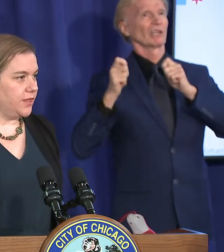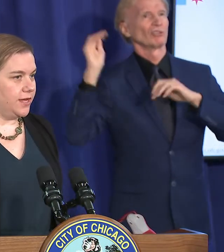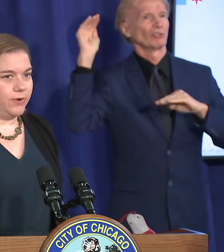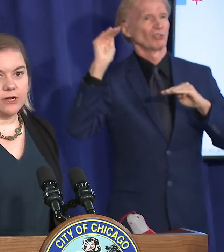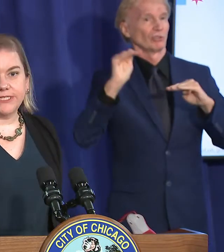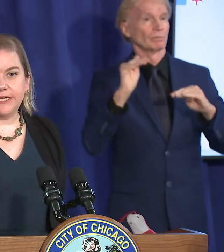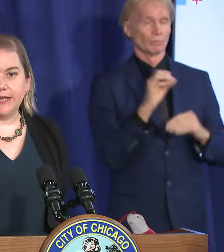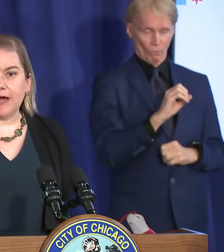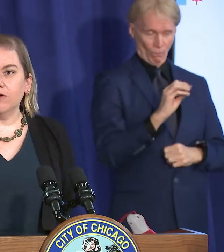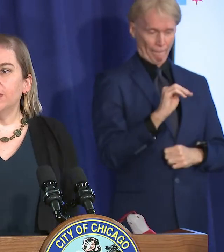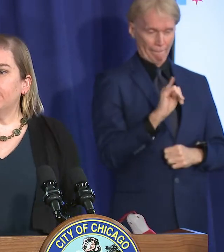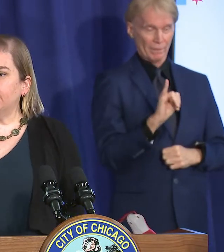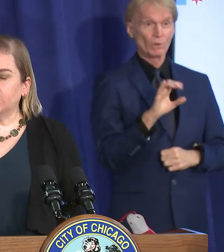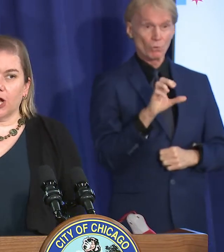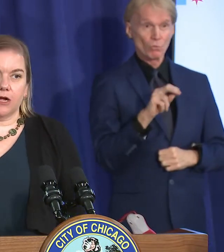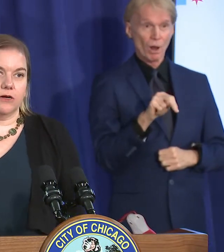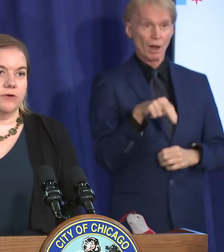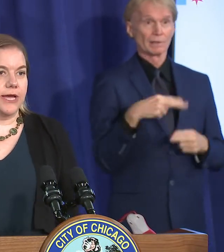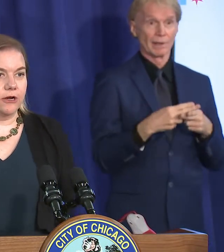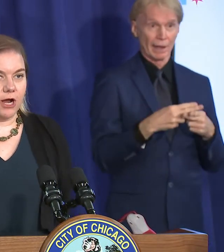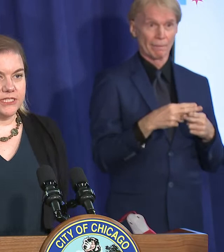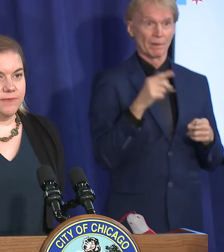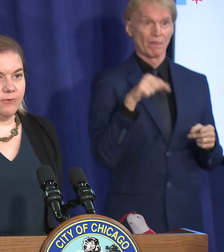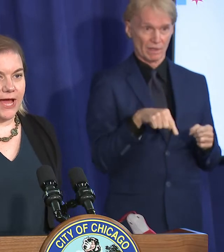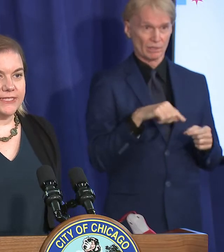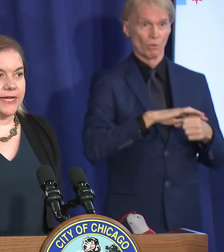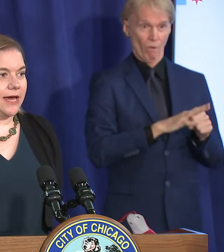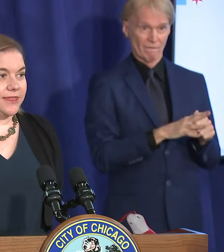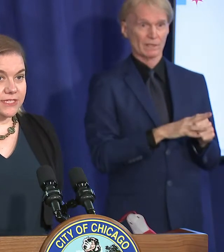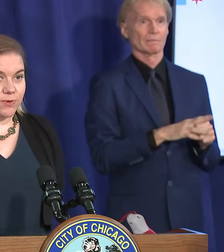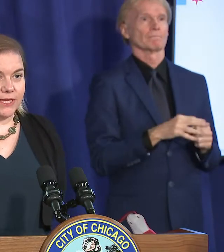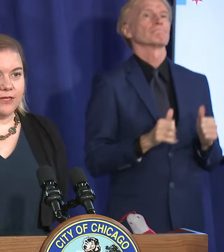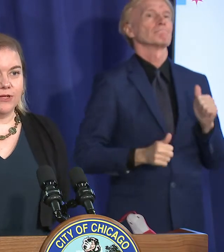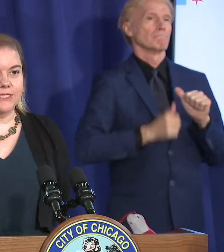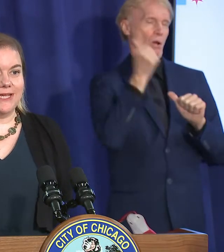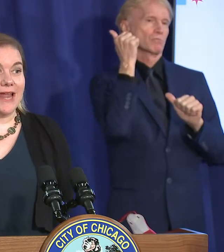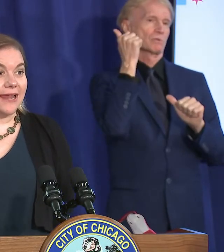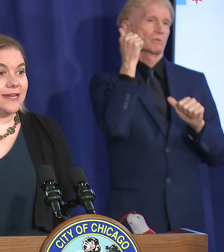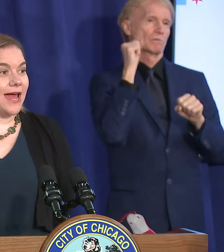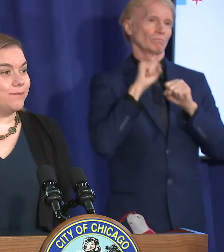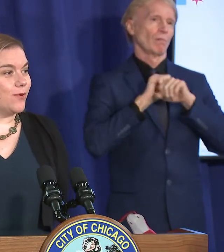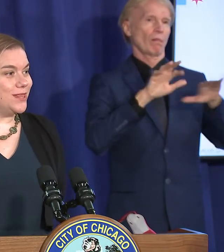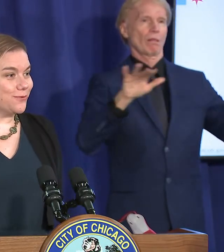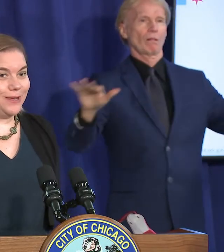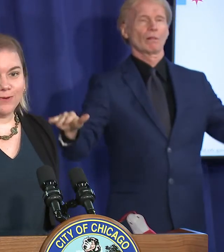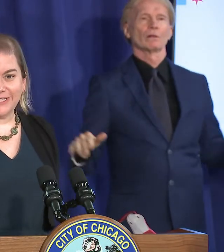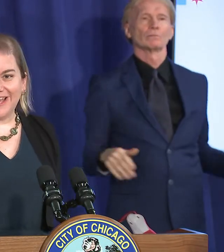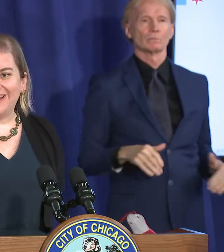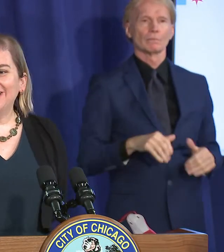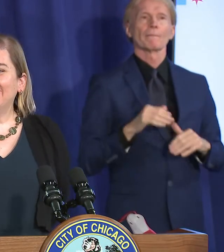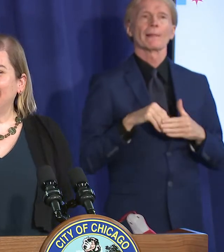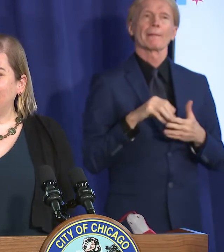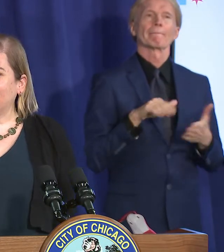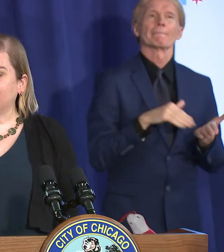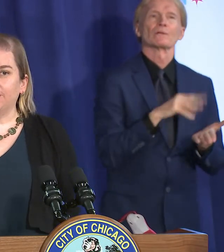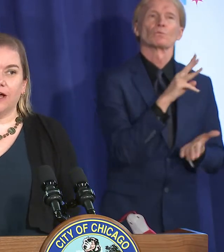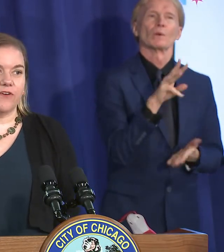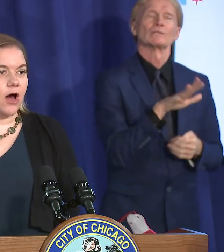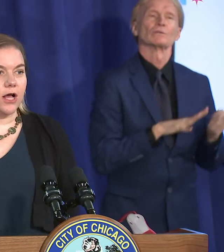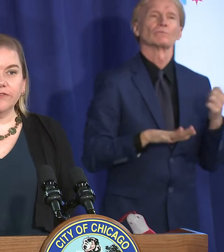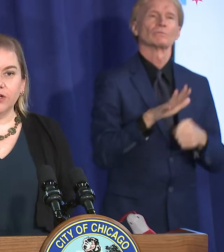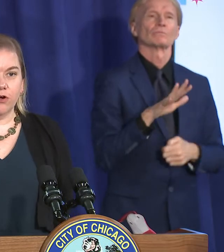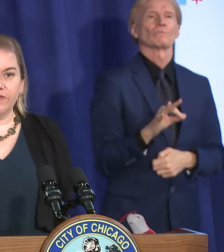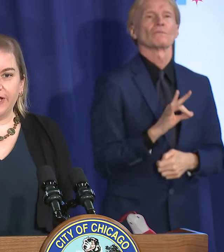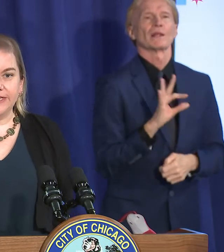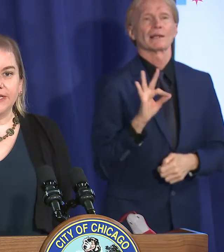almost everything we are seeing now in Chicago and across the Midwest. This week, you can see 99.3% is the estimate